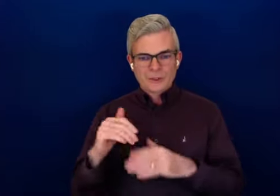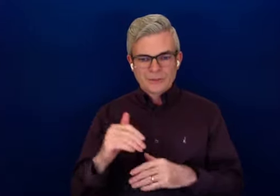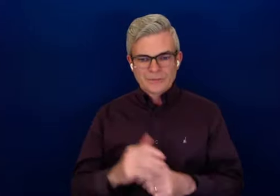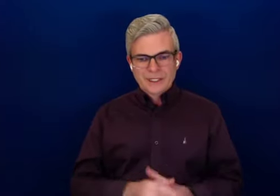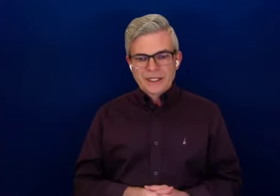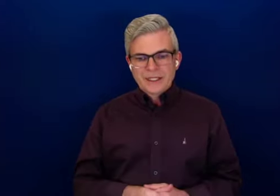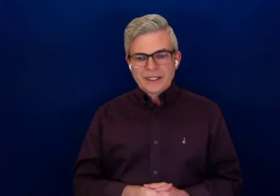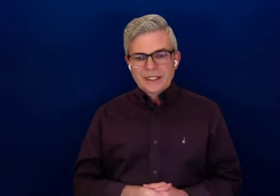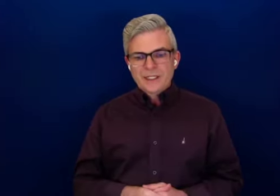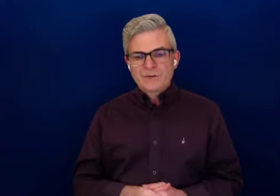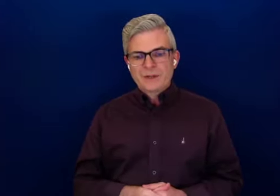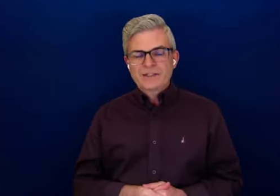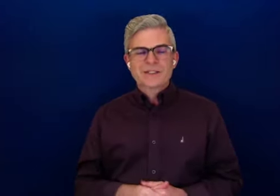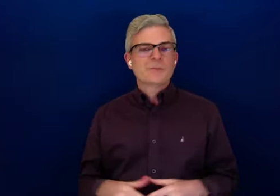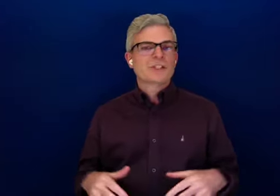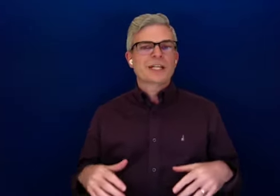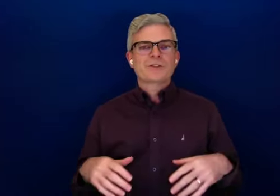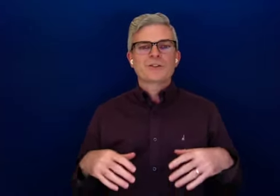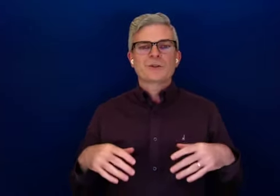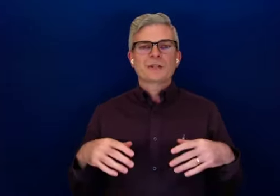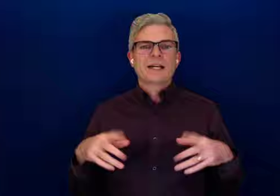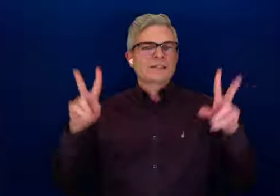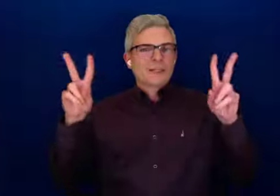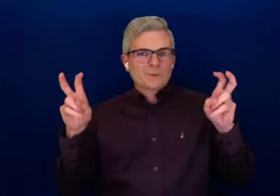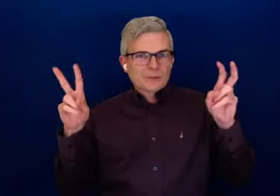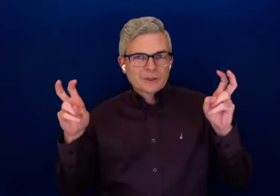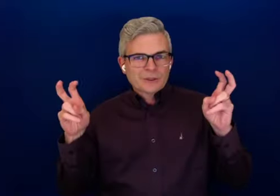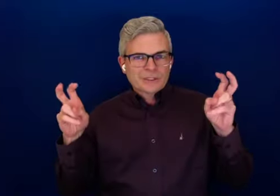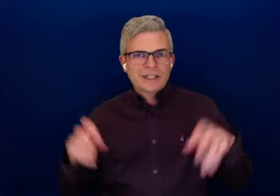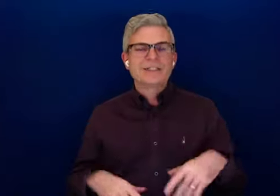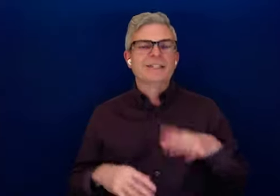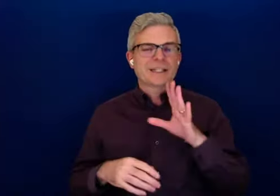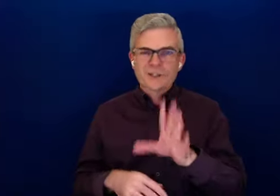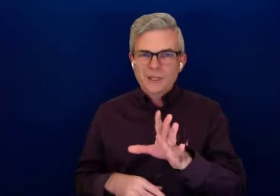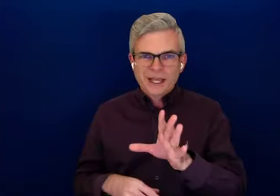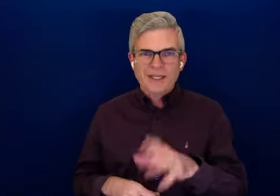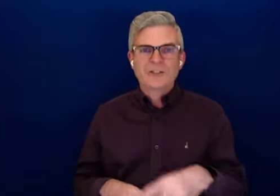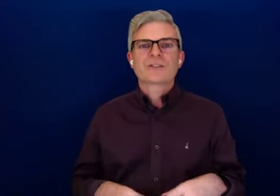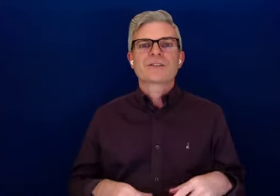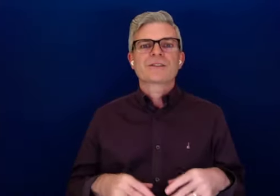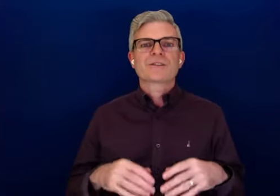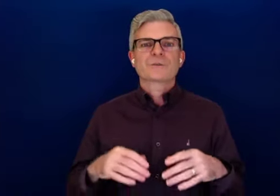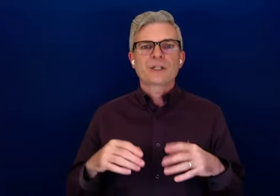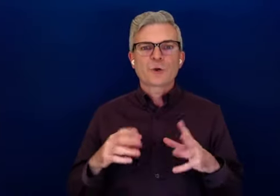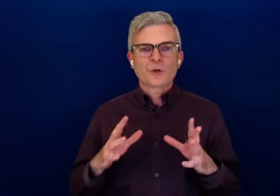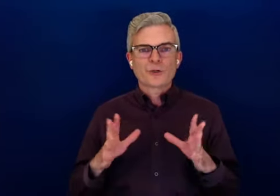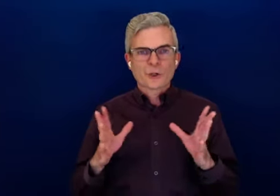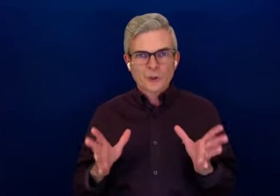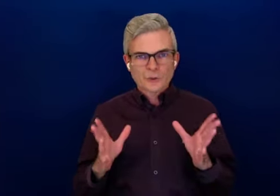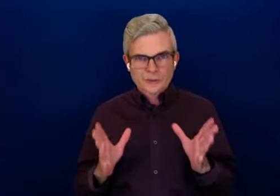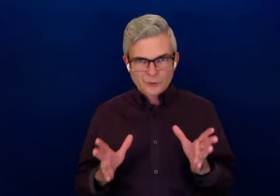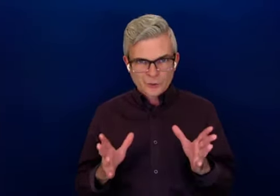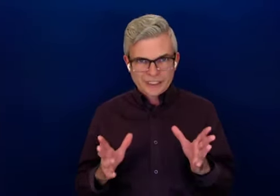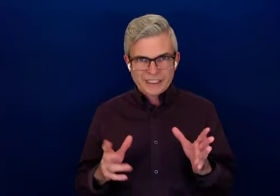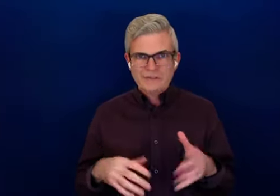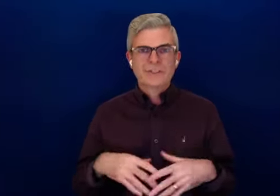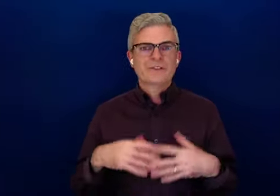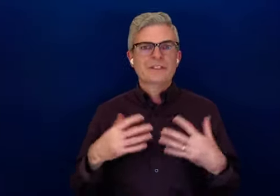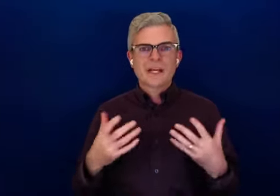comfortable. If by some chance you're not comfortable tonight, that's okay. Just record your whole story, even if it's